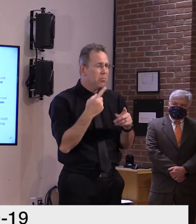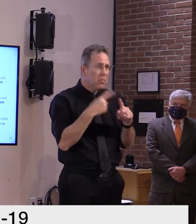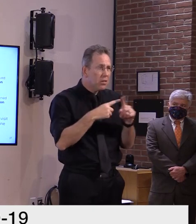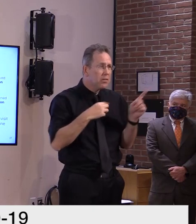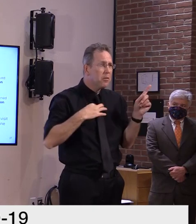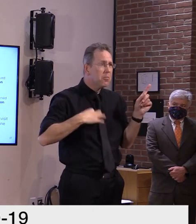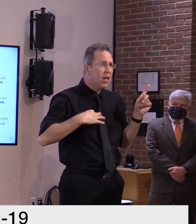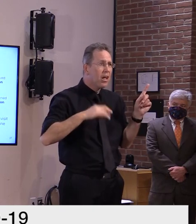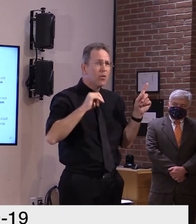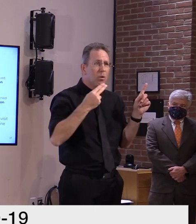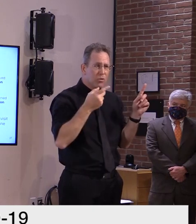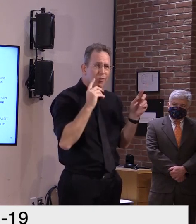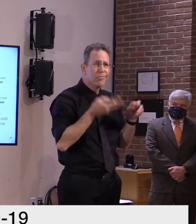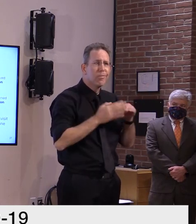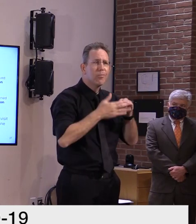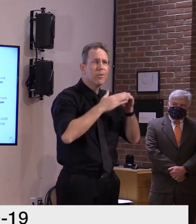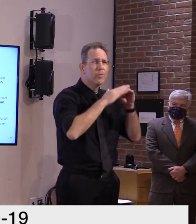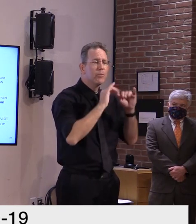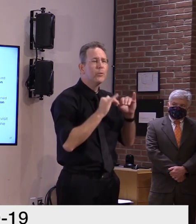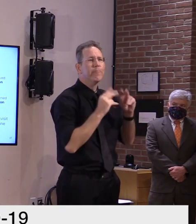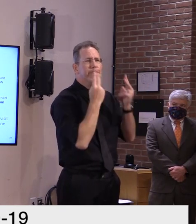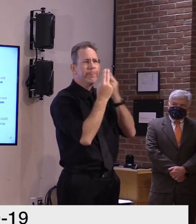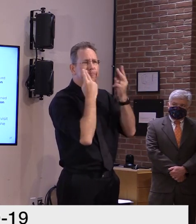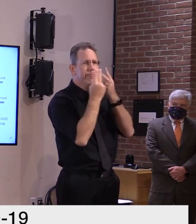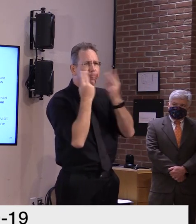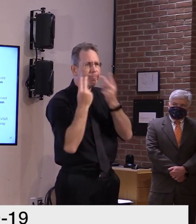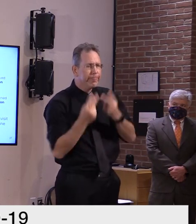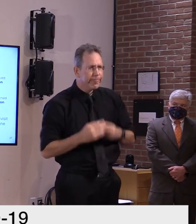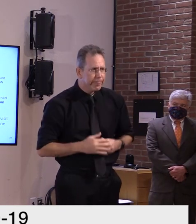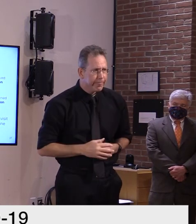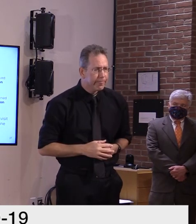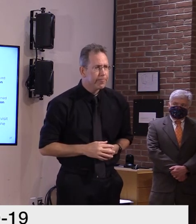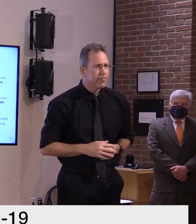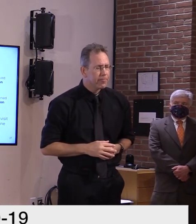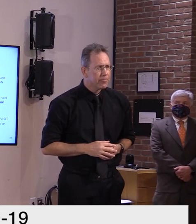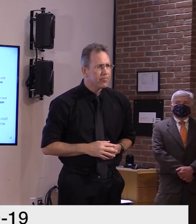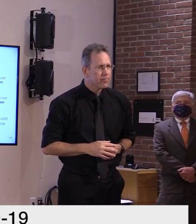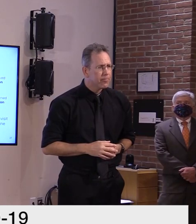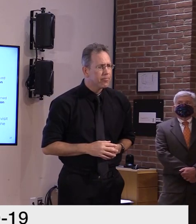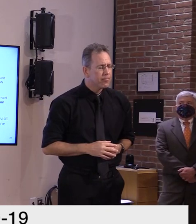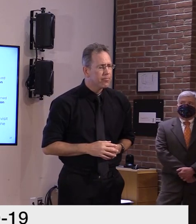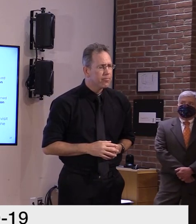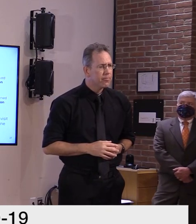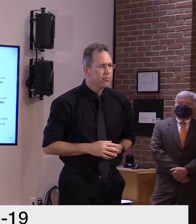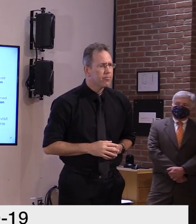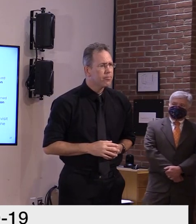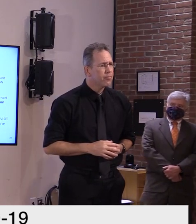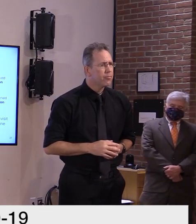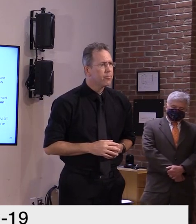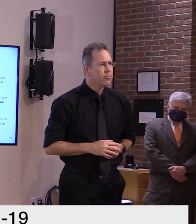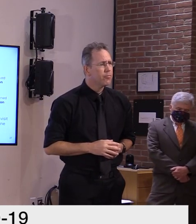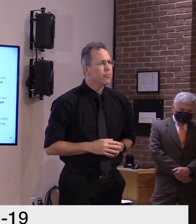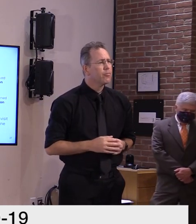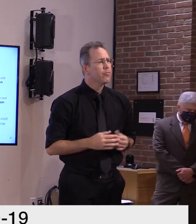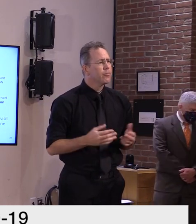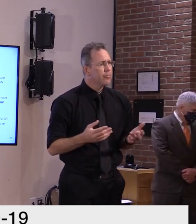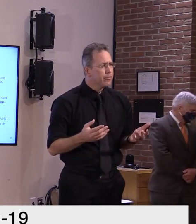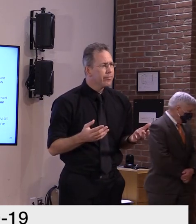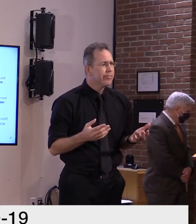levels of caseloads than they have previously, with some attendant increase in hospitalizations as